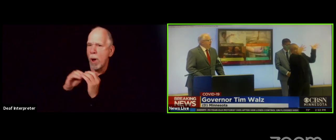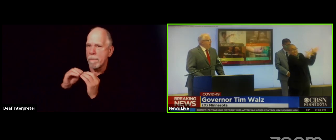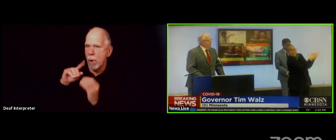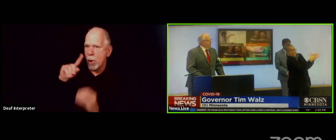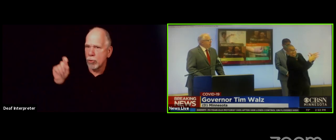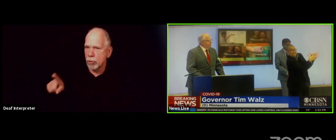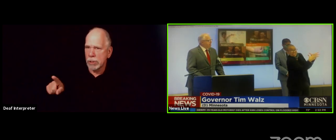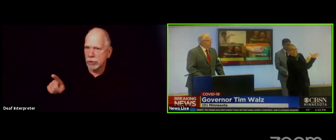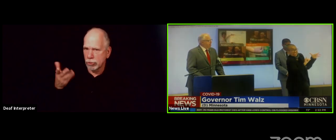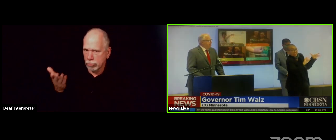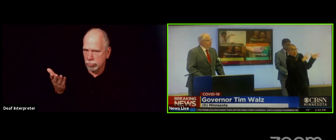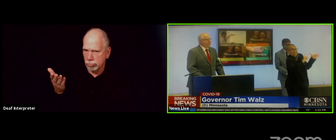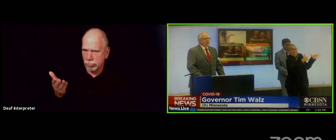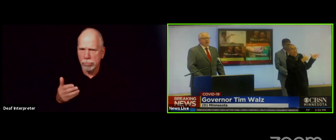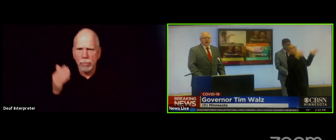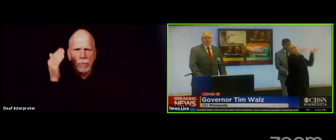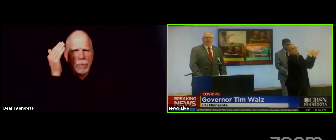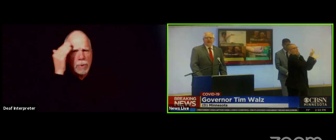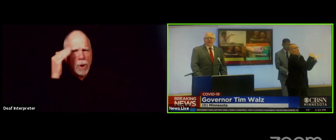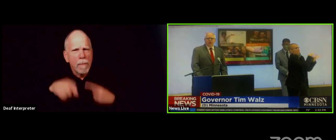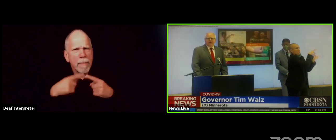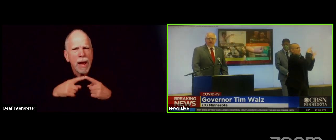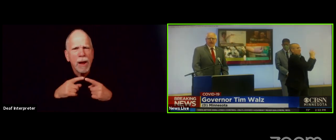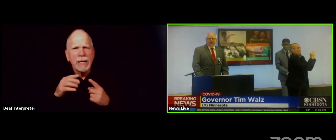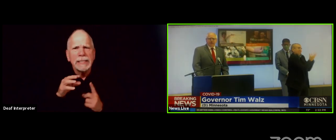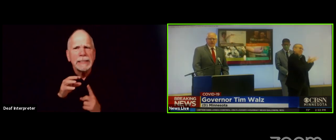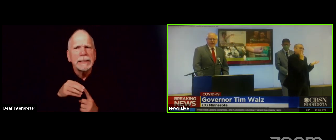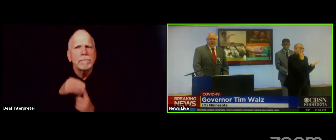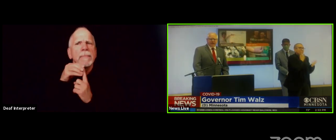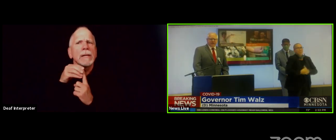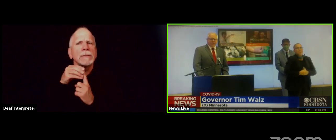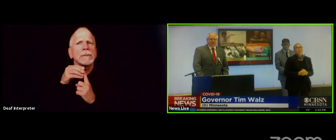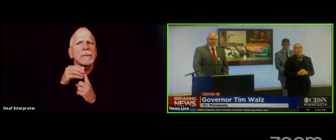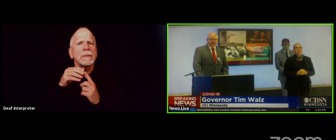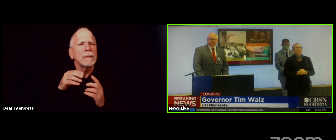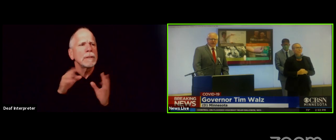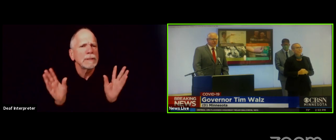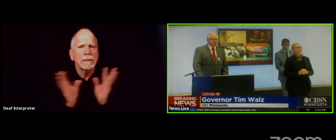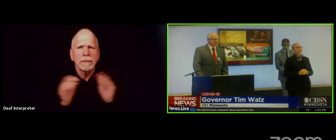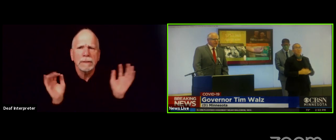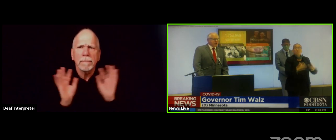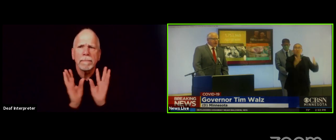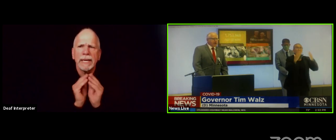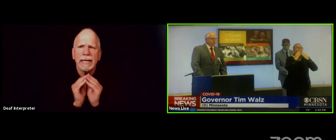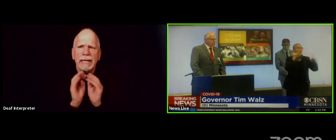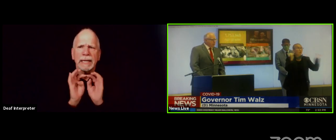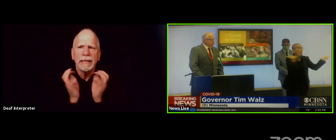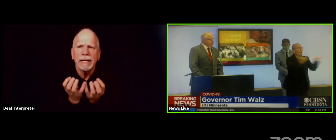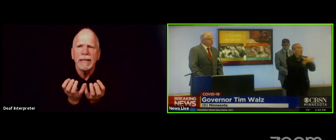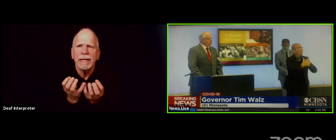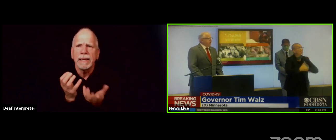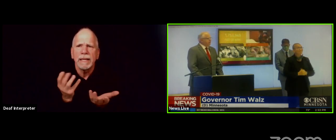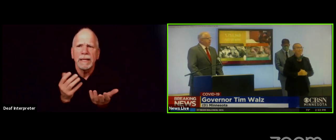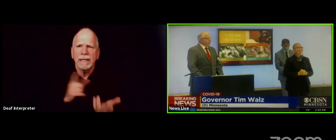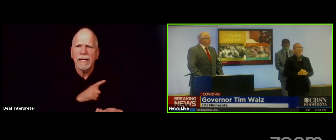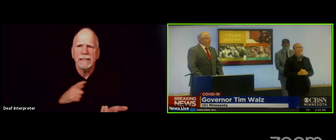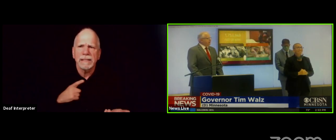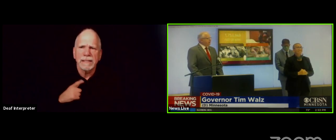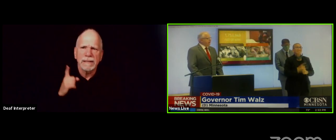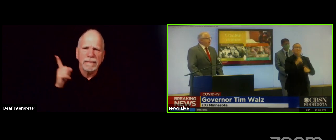July. All right. Well, thank you all again. And I would just say to Minnesotans, we're well positioned to handle